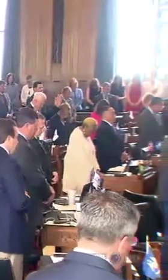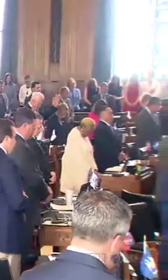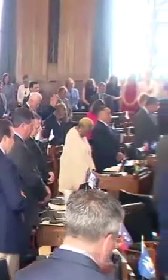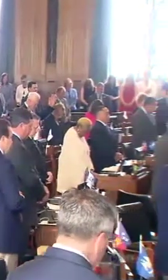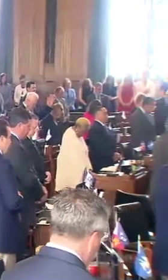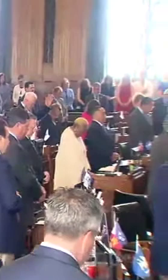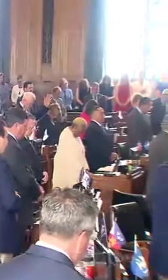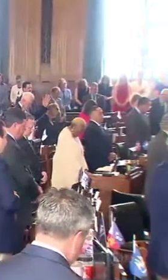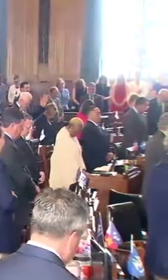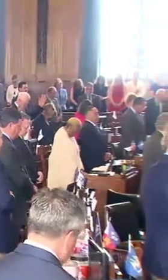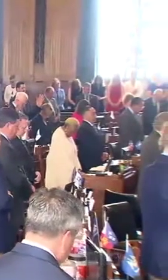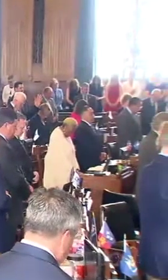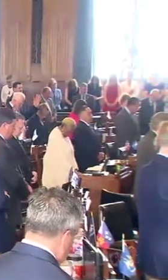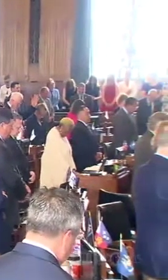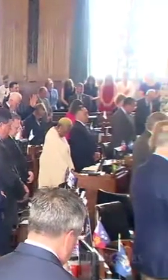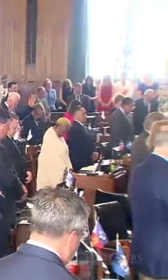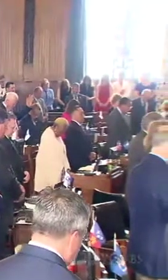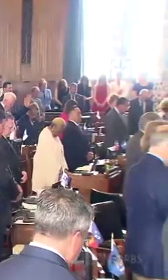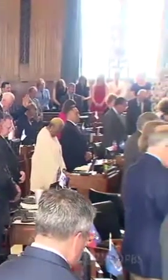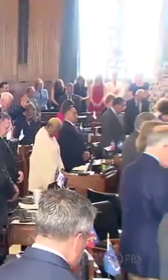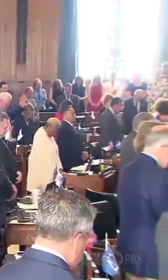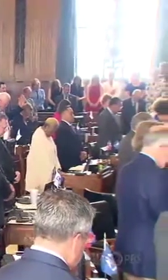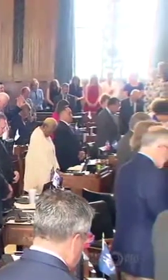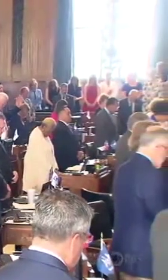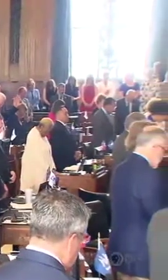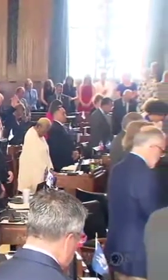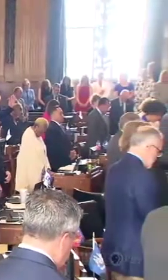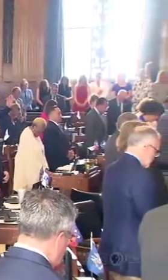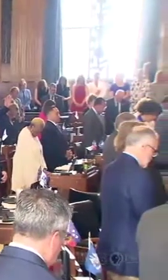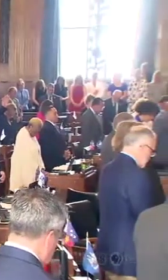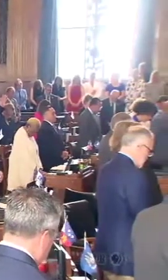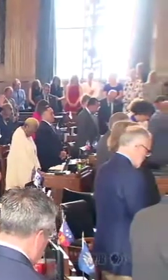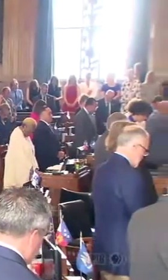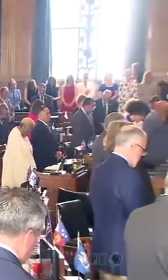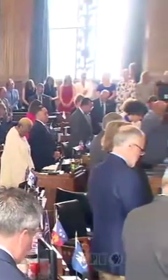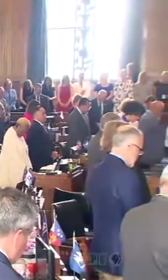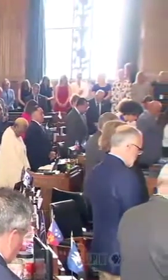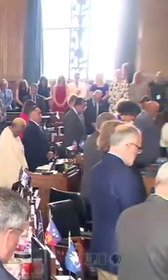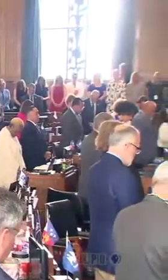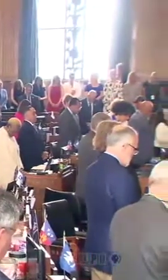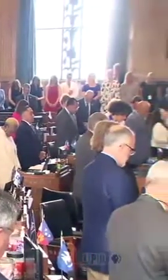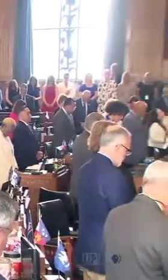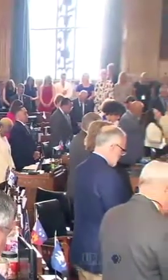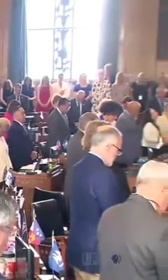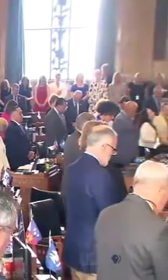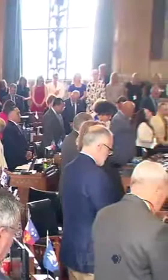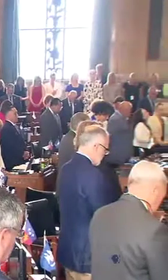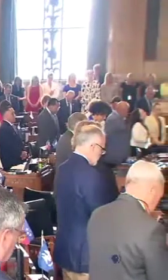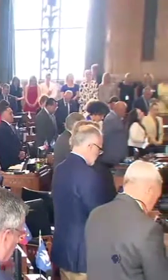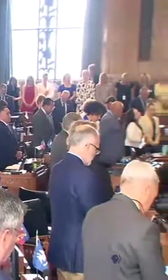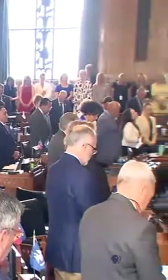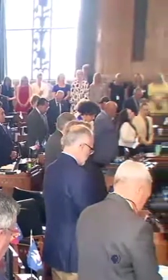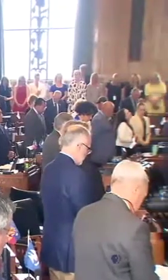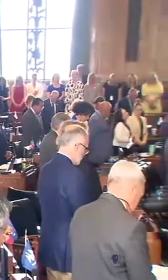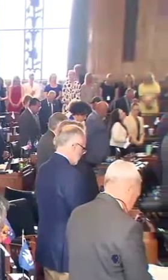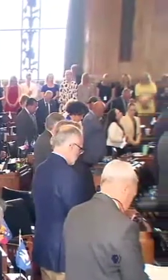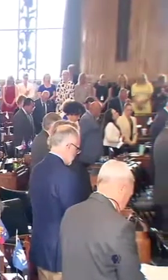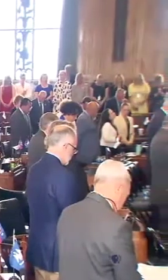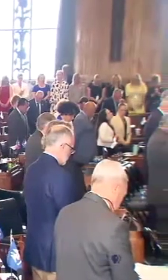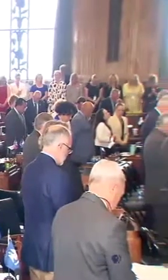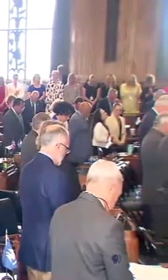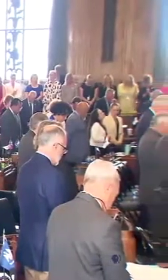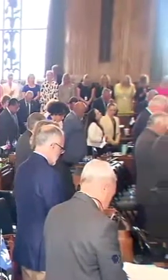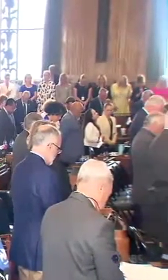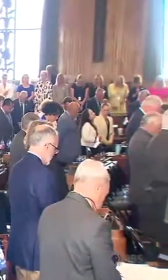with civility, respect, and an openness to good and fair compromise.